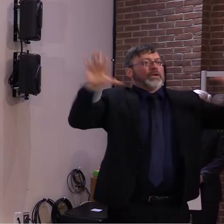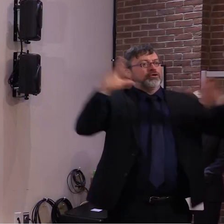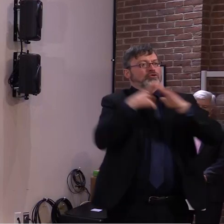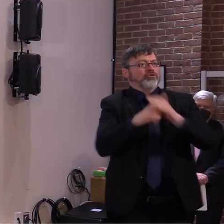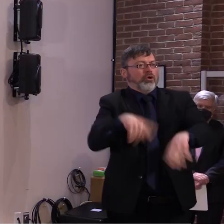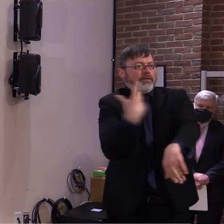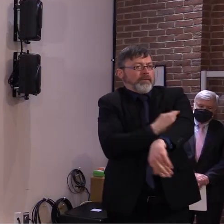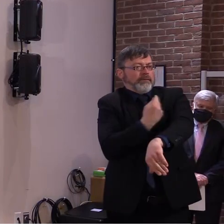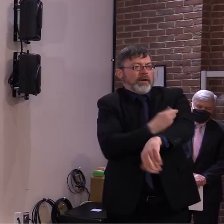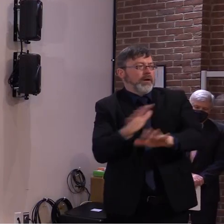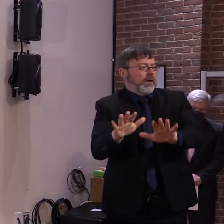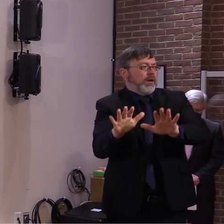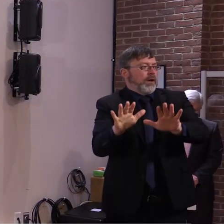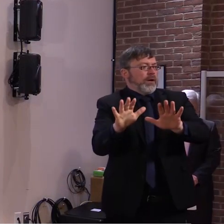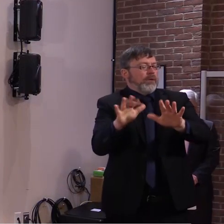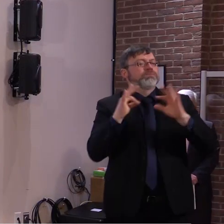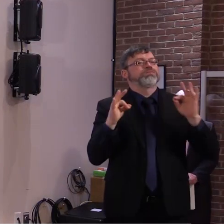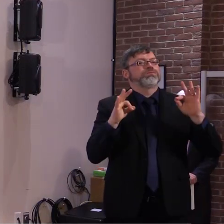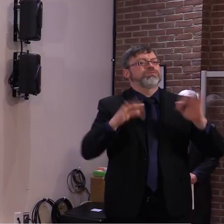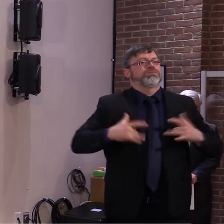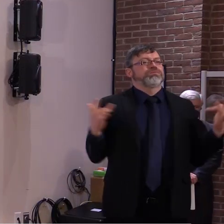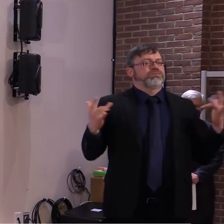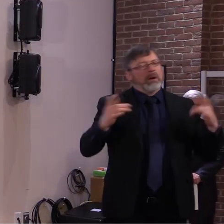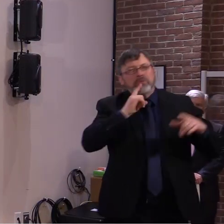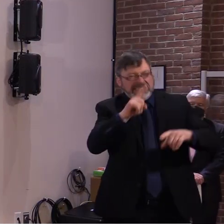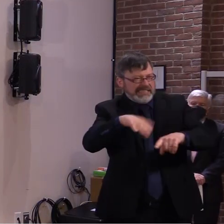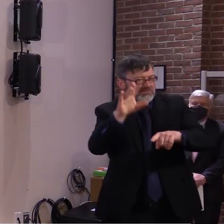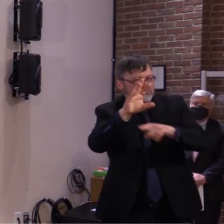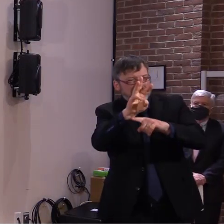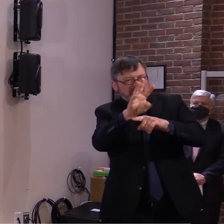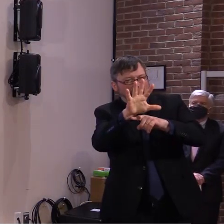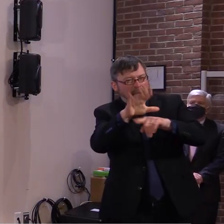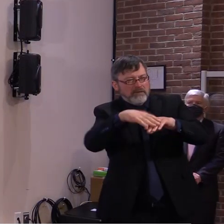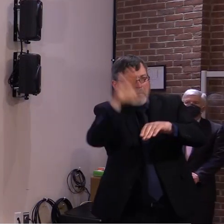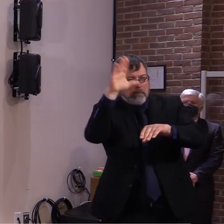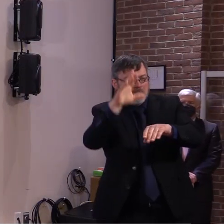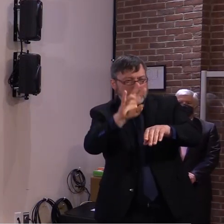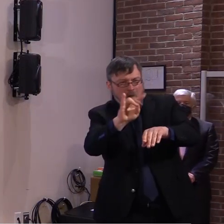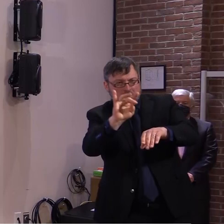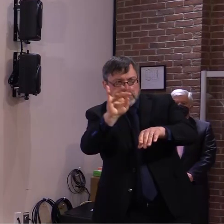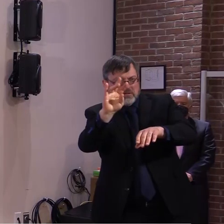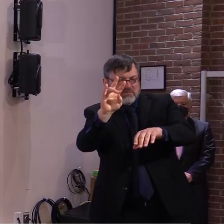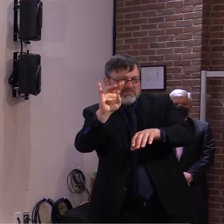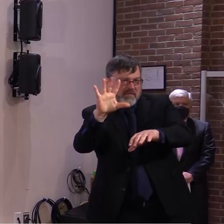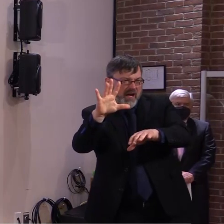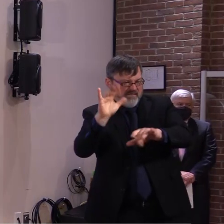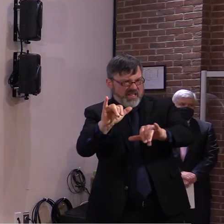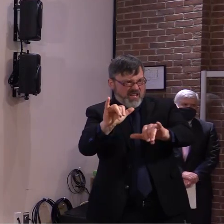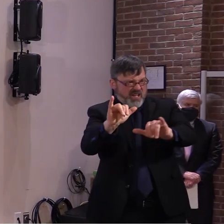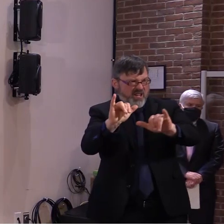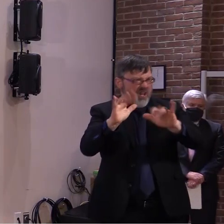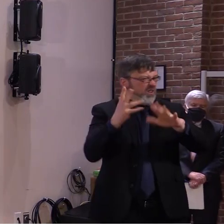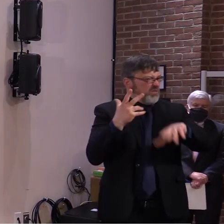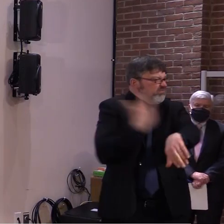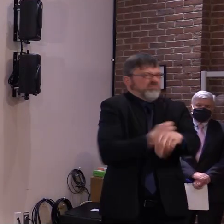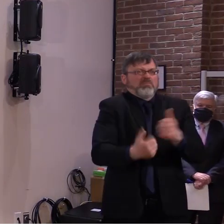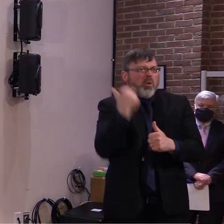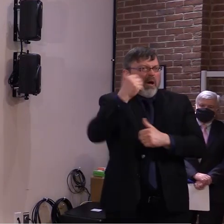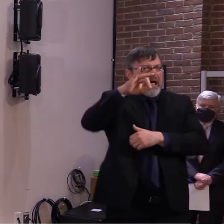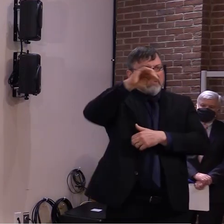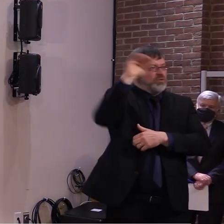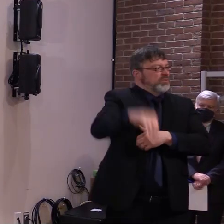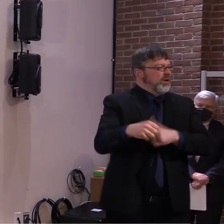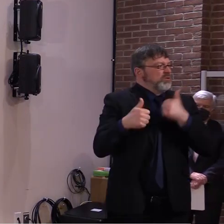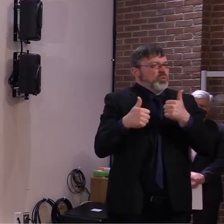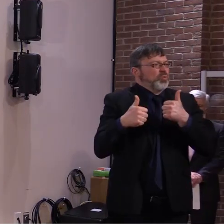has been our goal. But many people aren't yet vaccinated, and they are still susceptible to the virus's spread. The